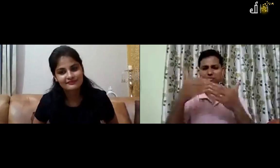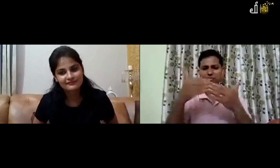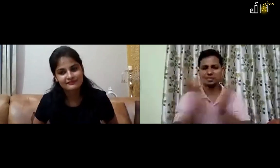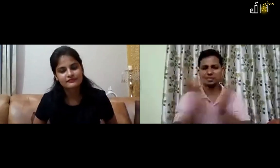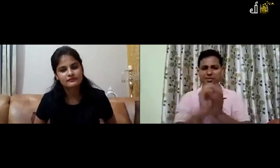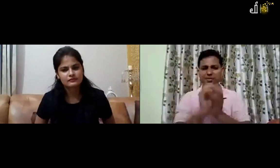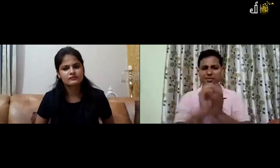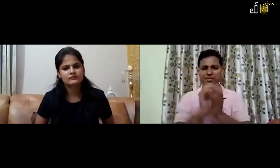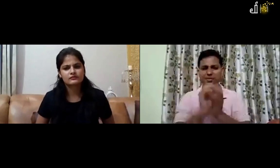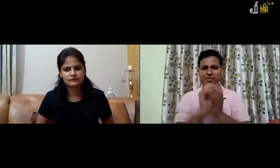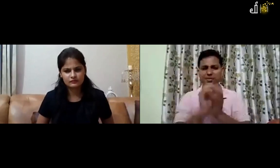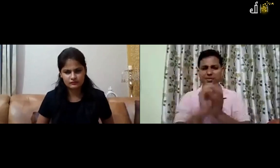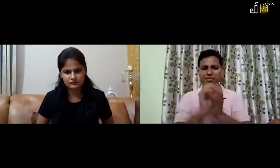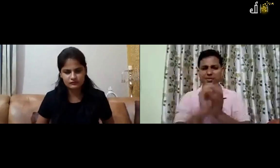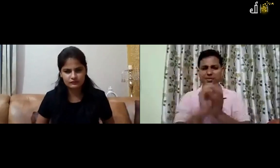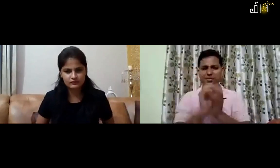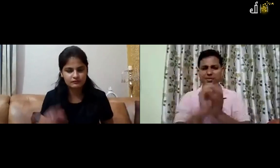same in the future as well for the deaf community.